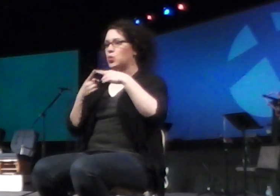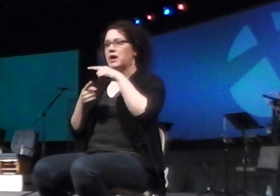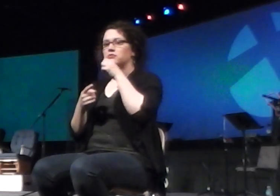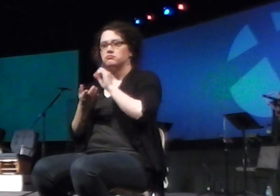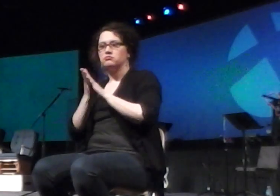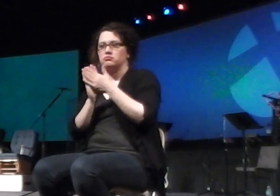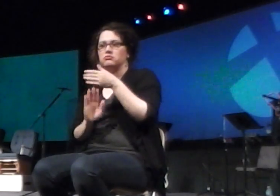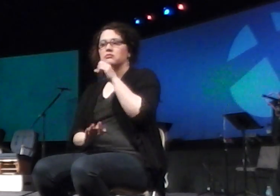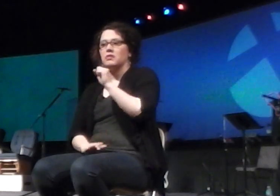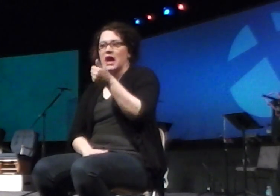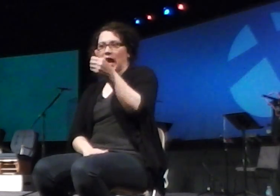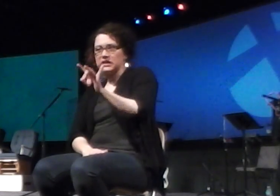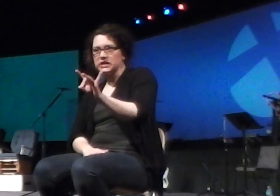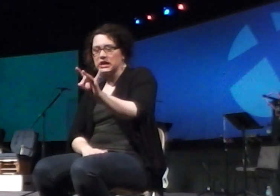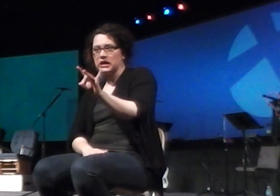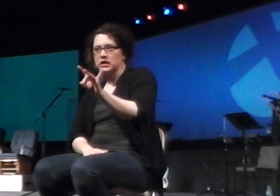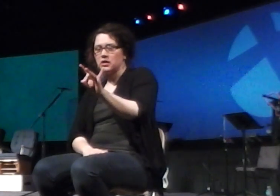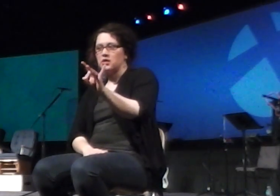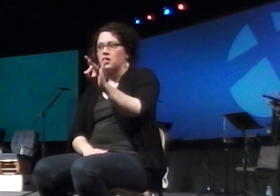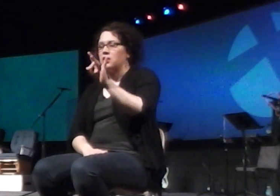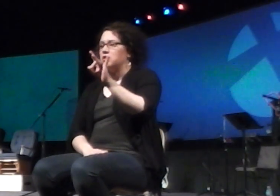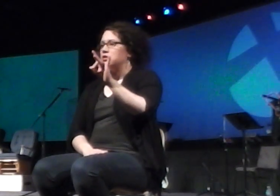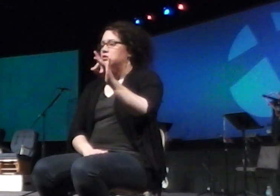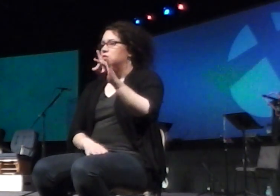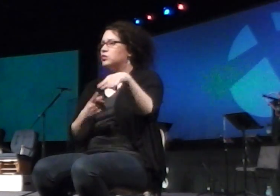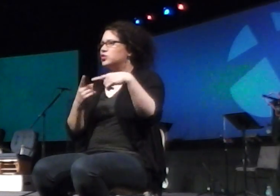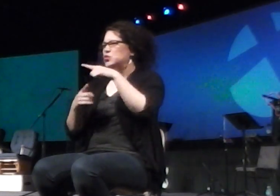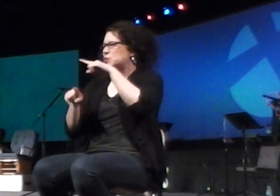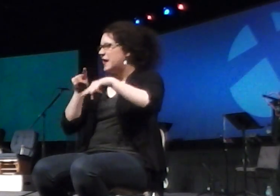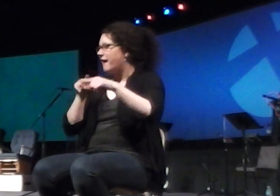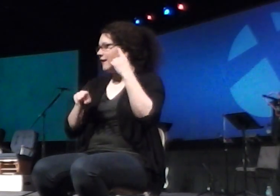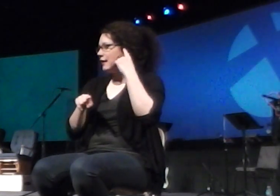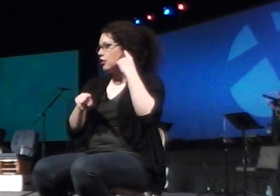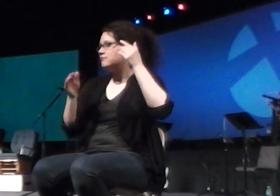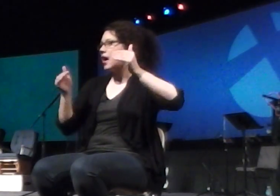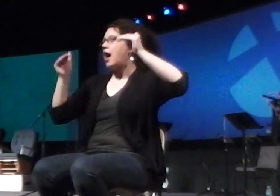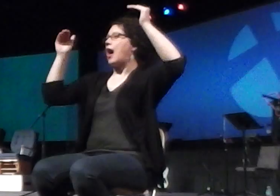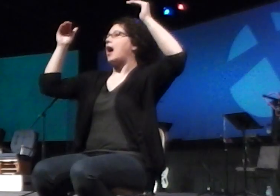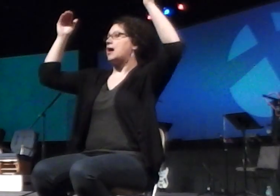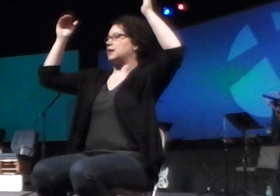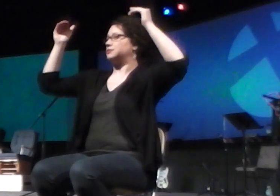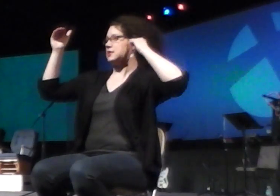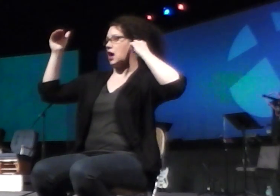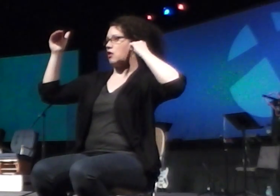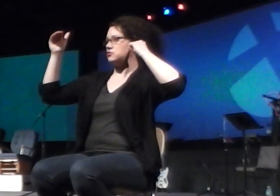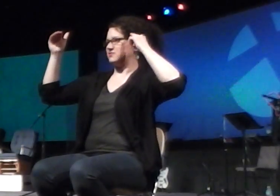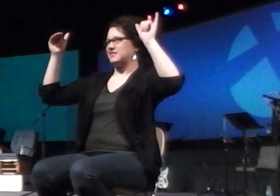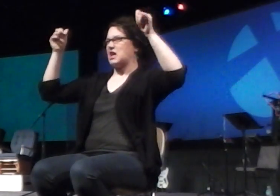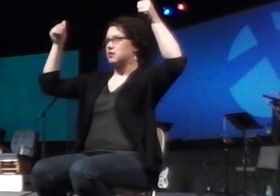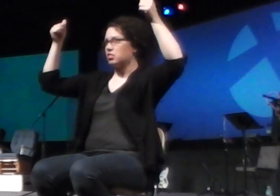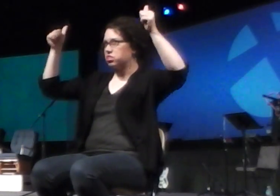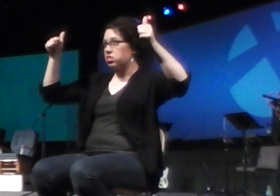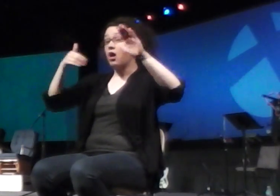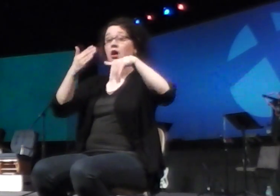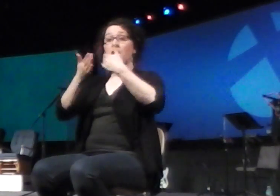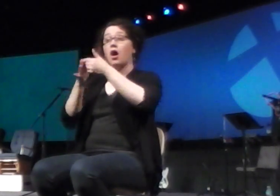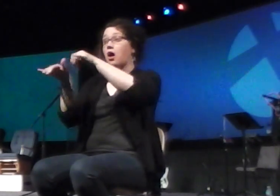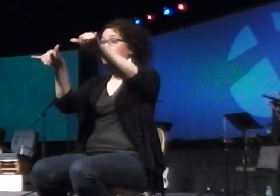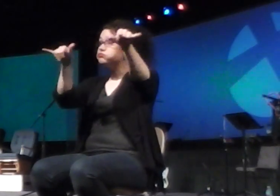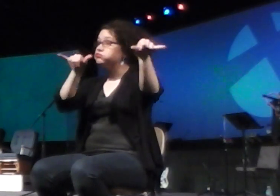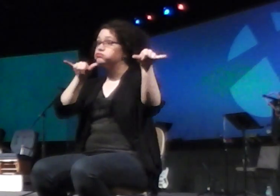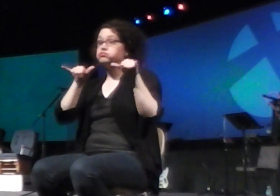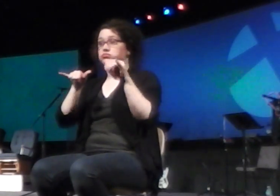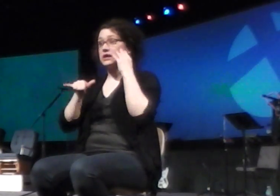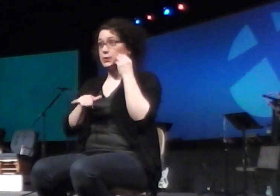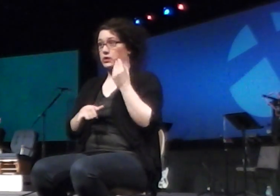begin to lose more and more of those higher frequencies in your hearing. And everybody experiences it. So a